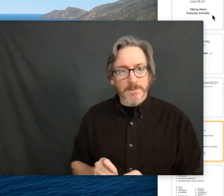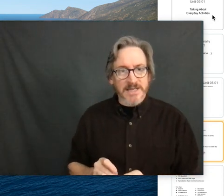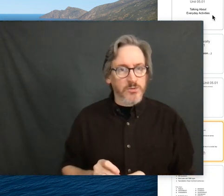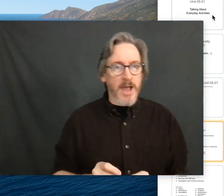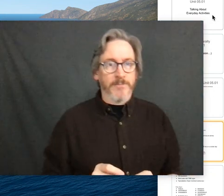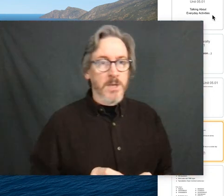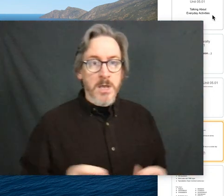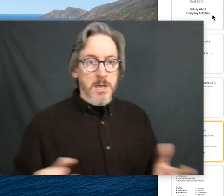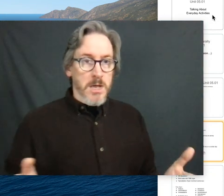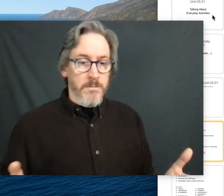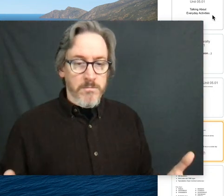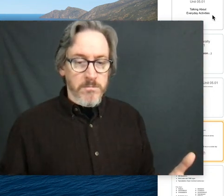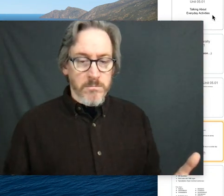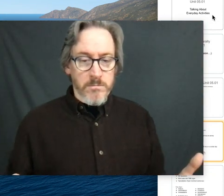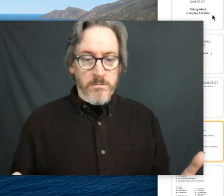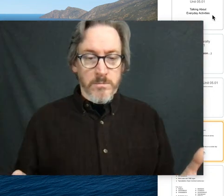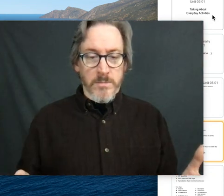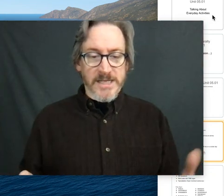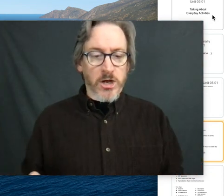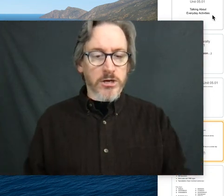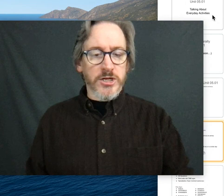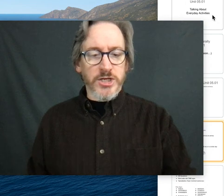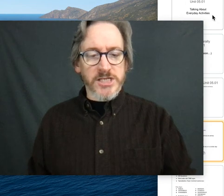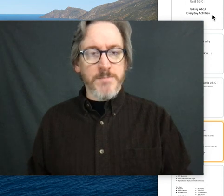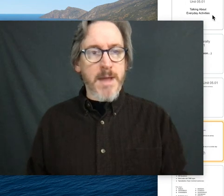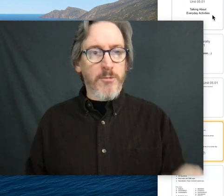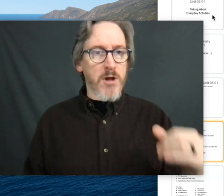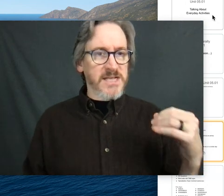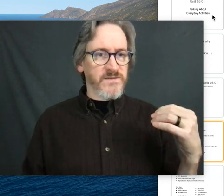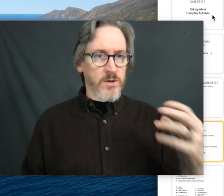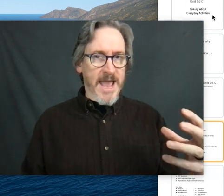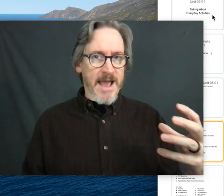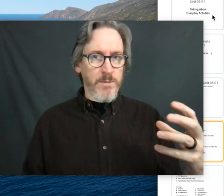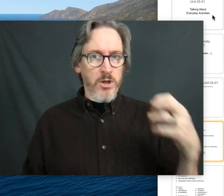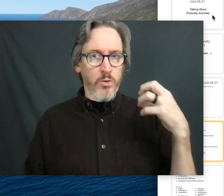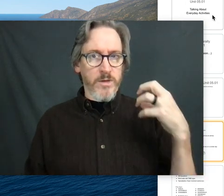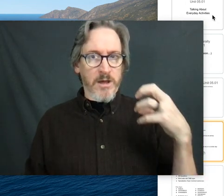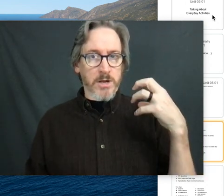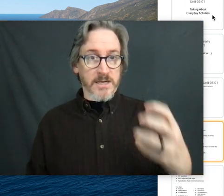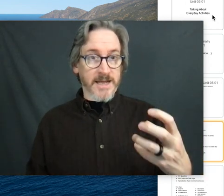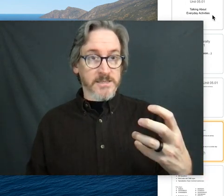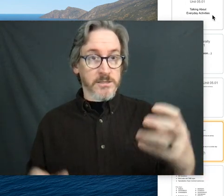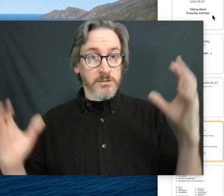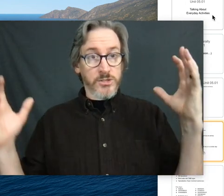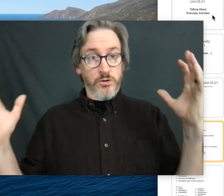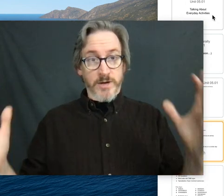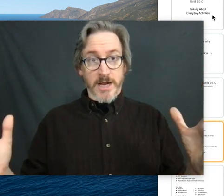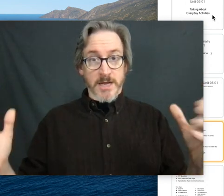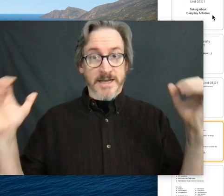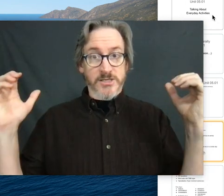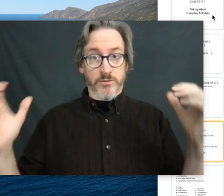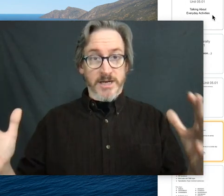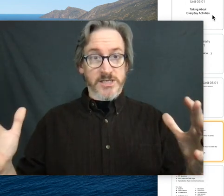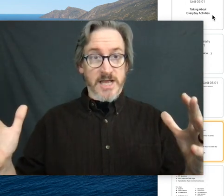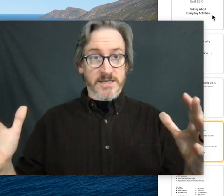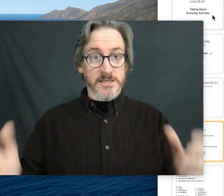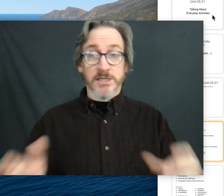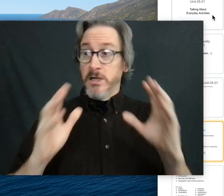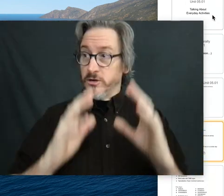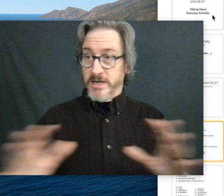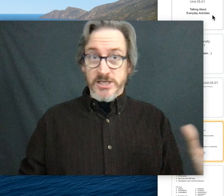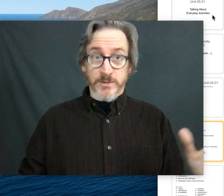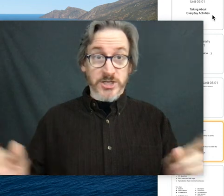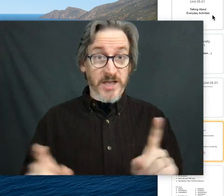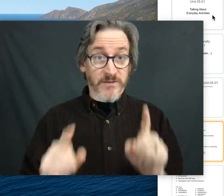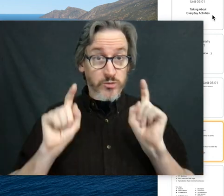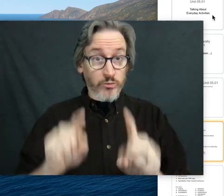That's the best way. It's hard to just memorize vocab without context. So create a context, create a sentence,